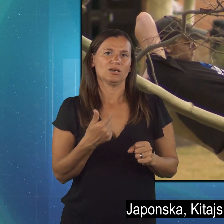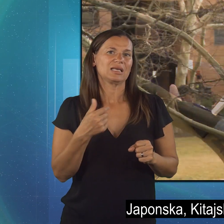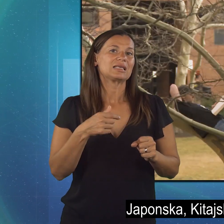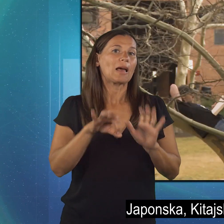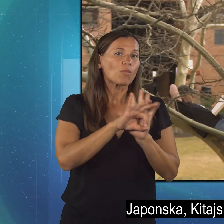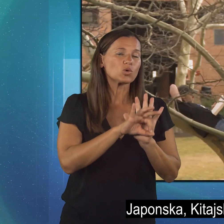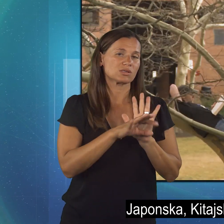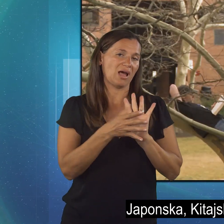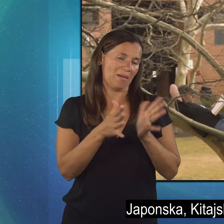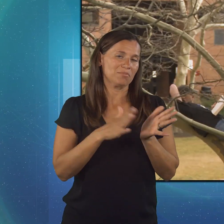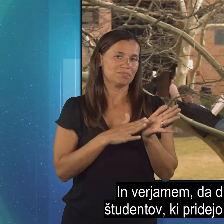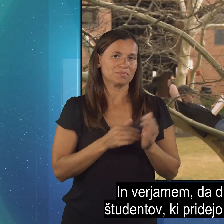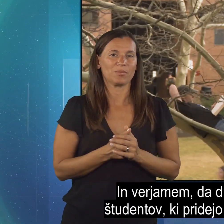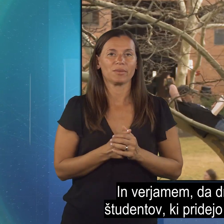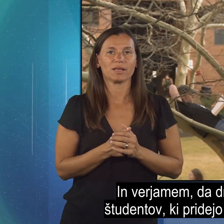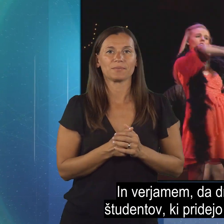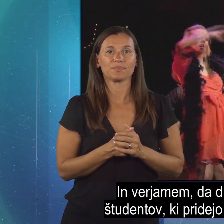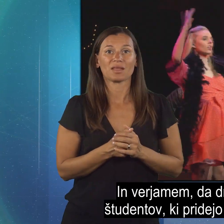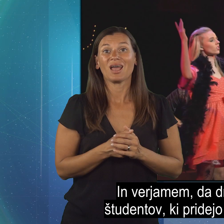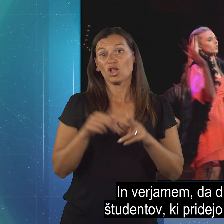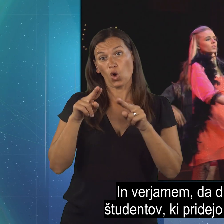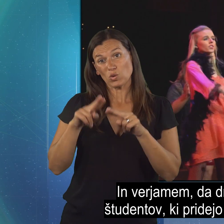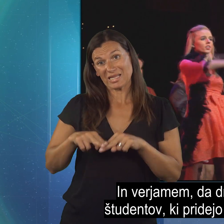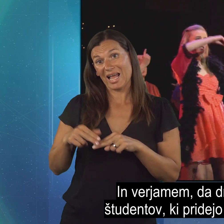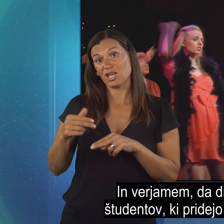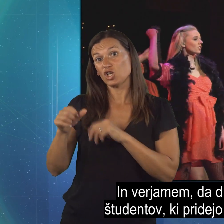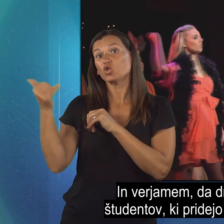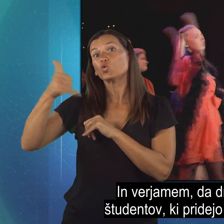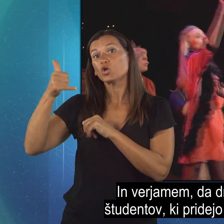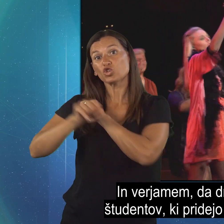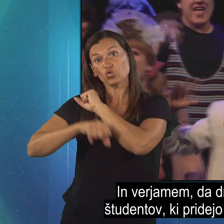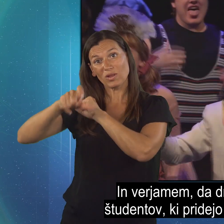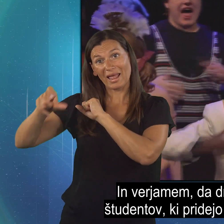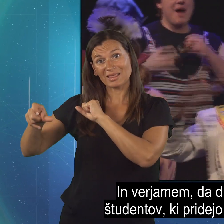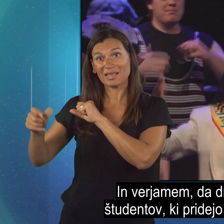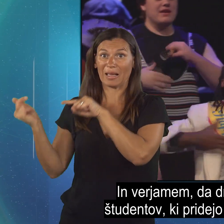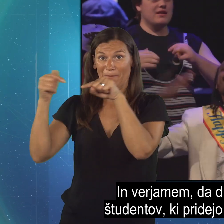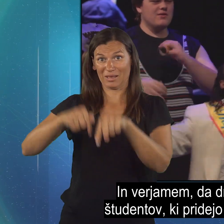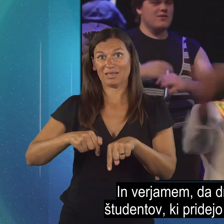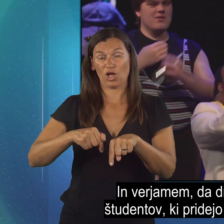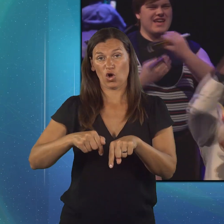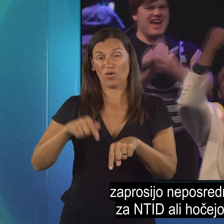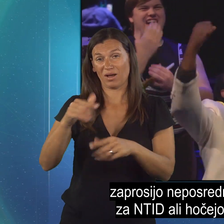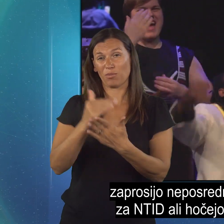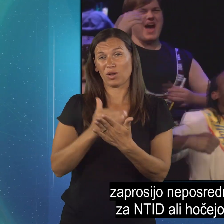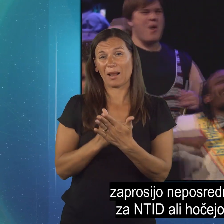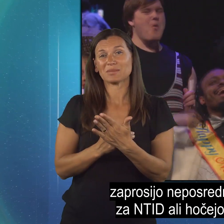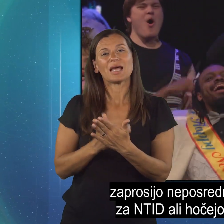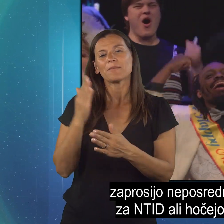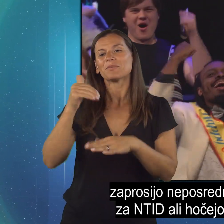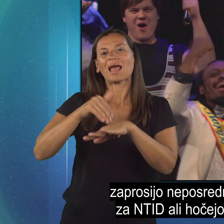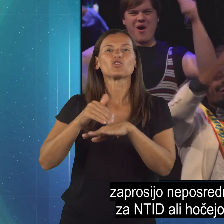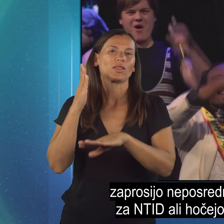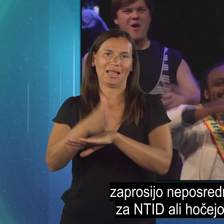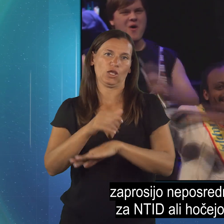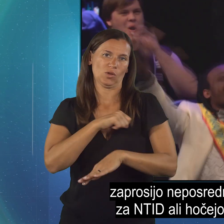example. And I believe the other kinds of foreign students that come into our programs apply